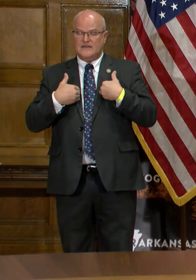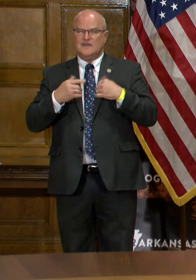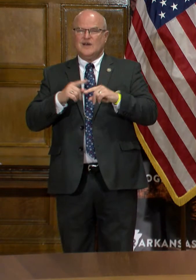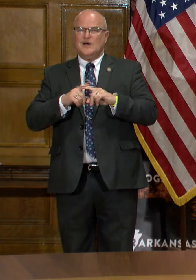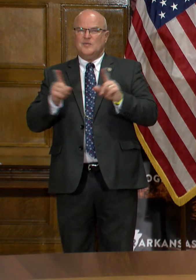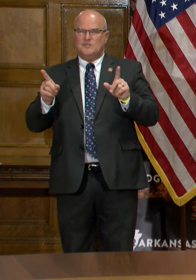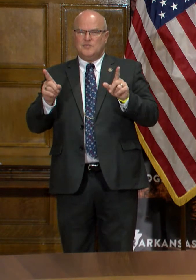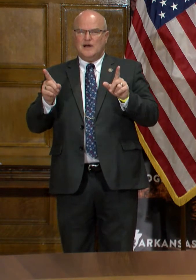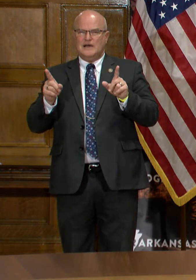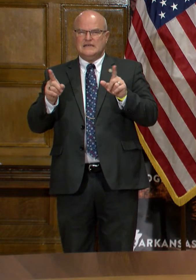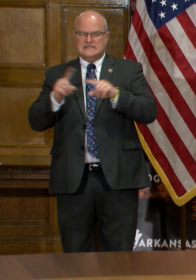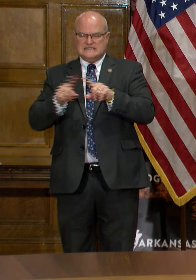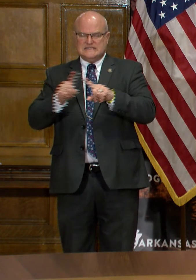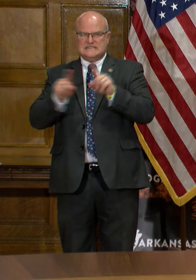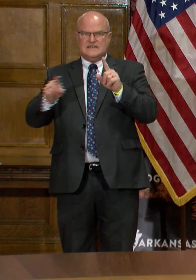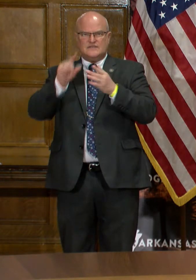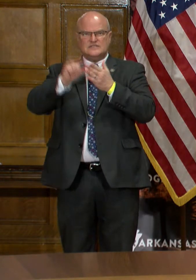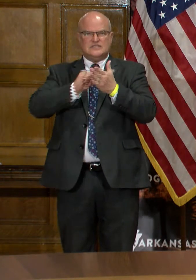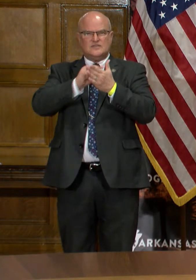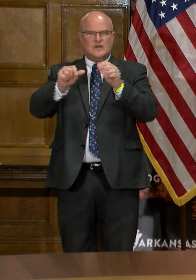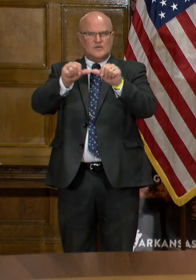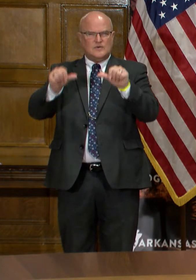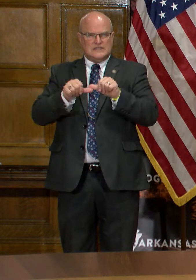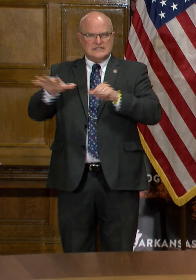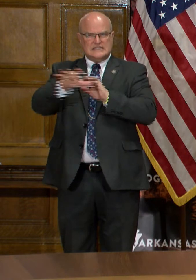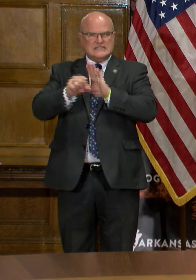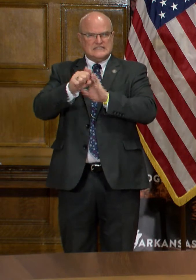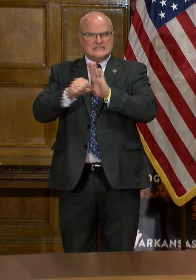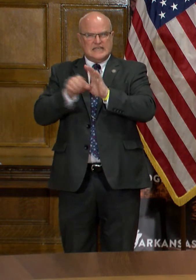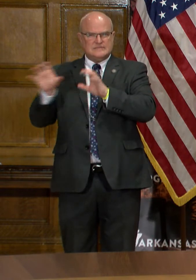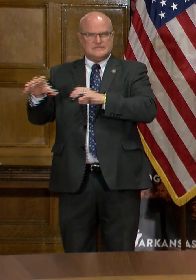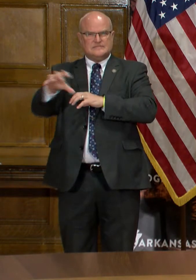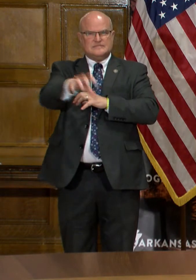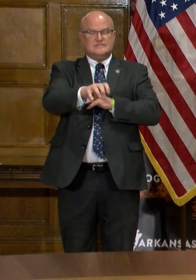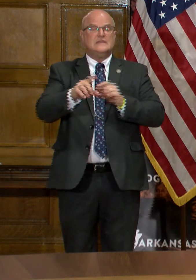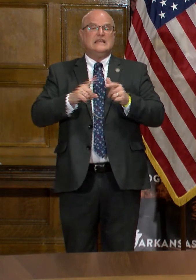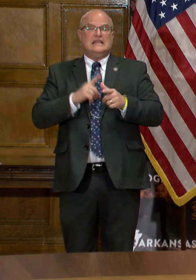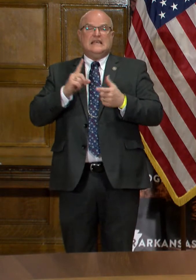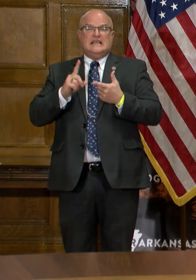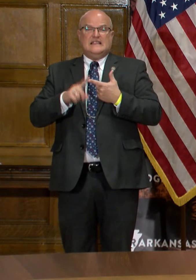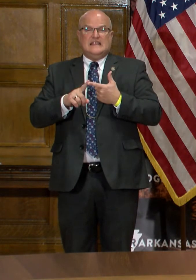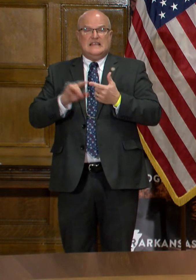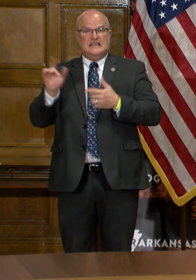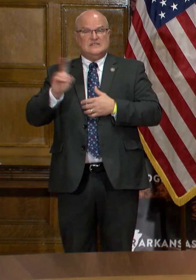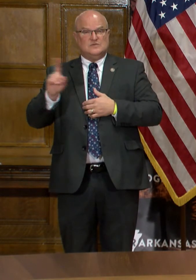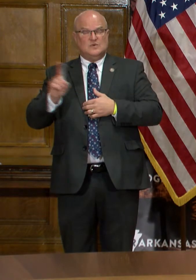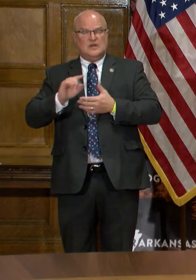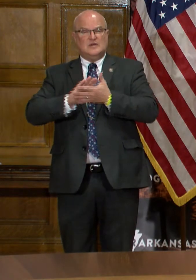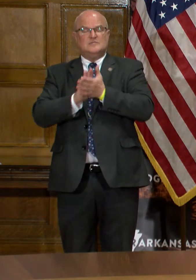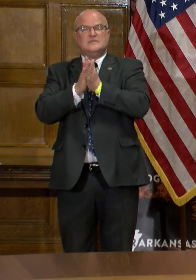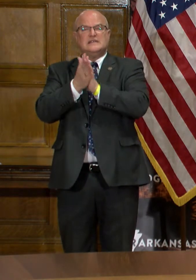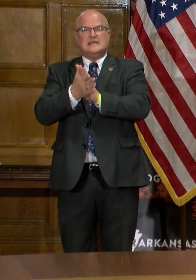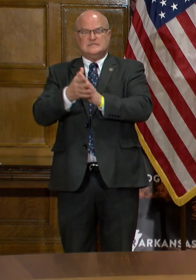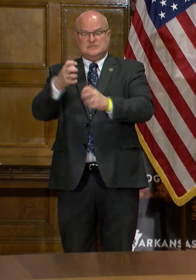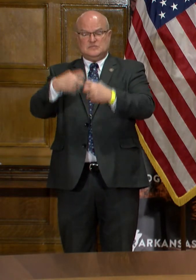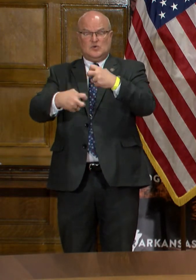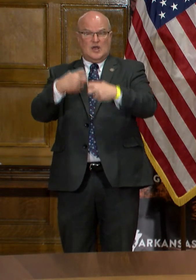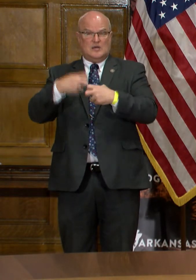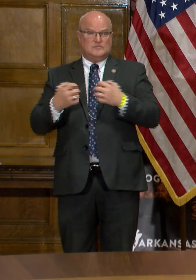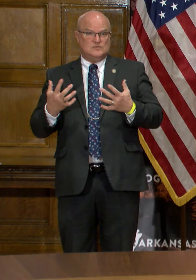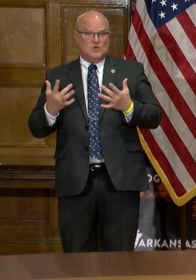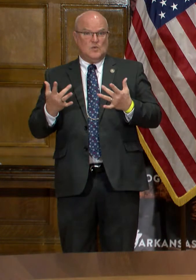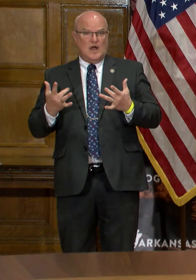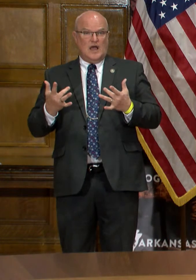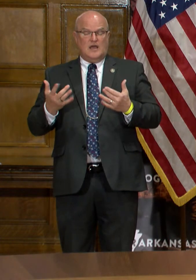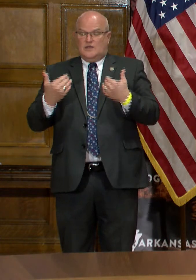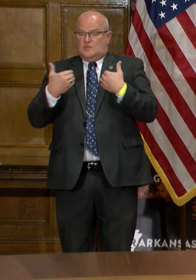break it down by different geographic regions of the state, then that's where it gets into problems, because